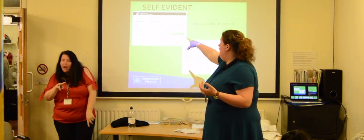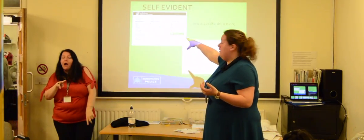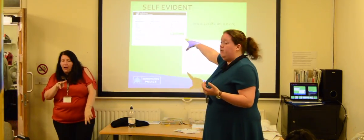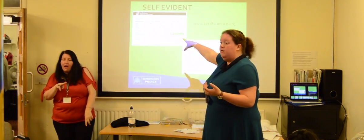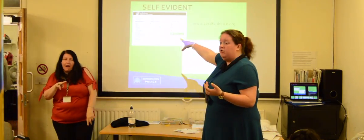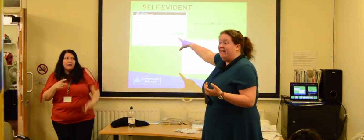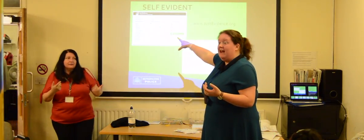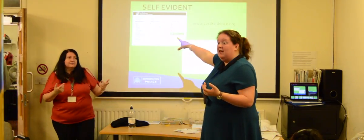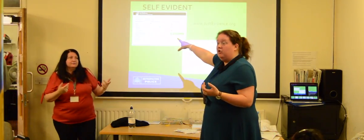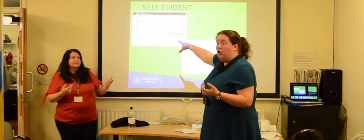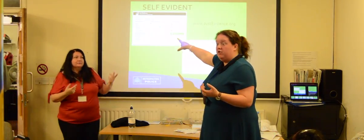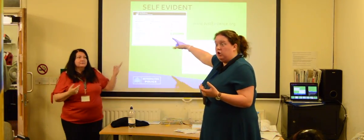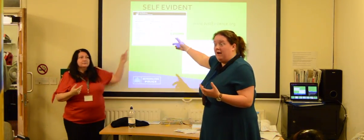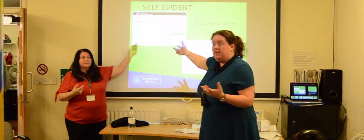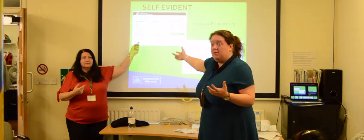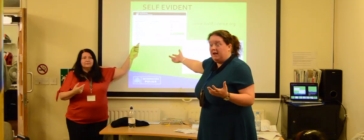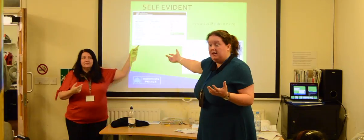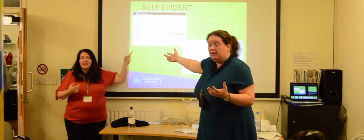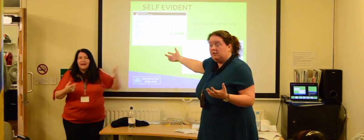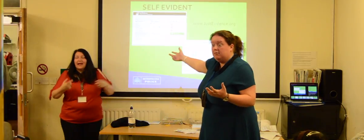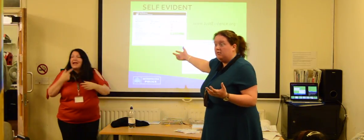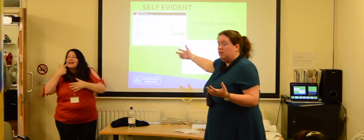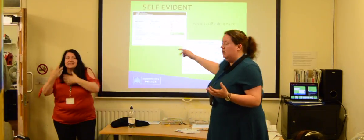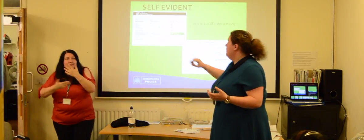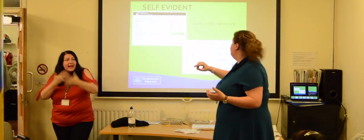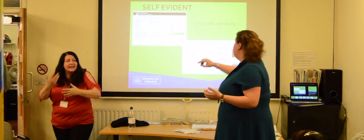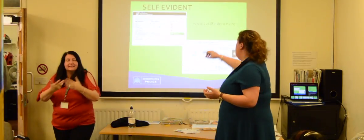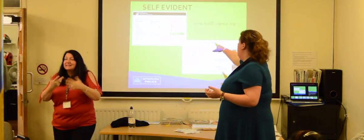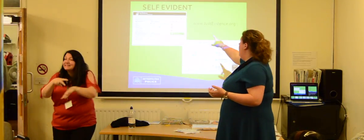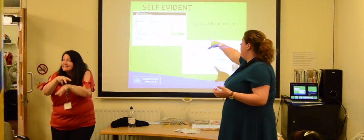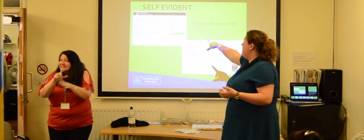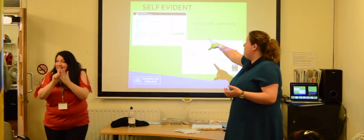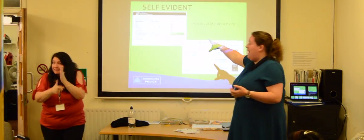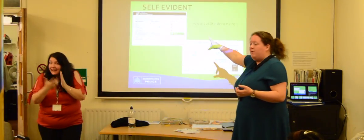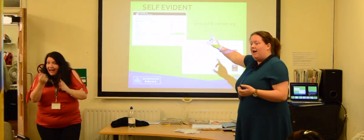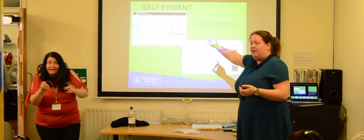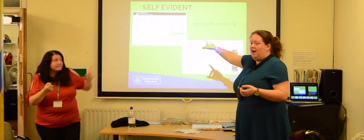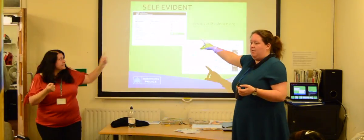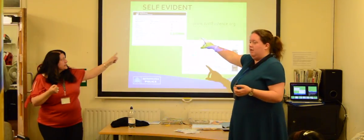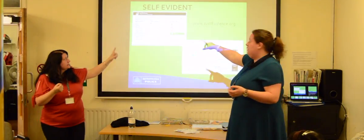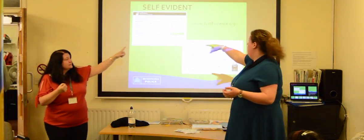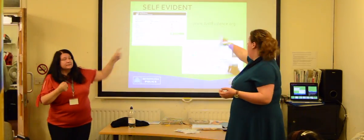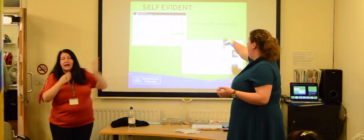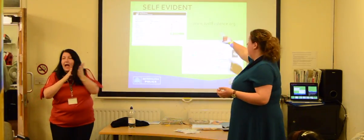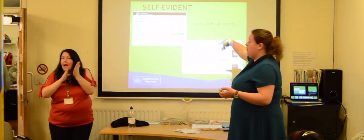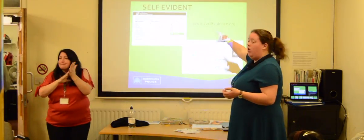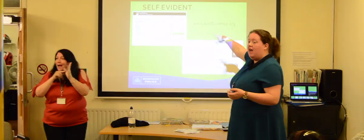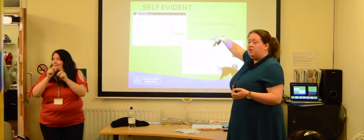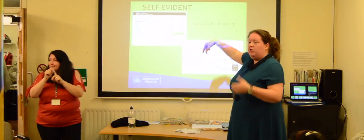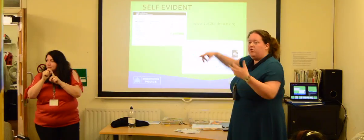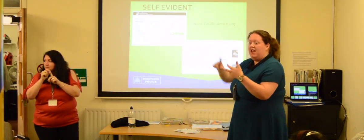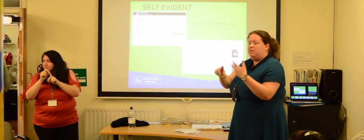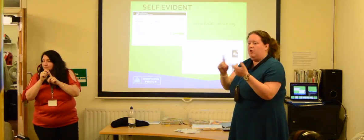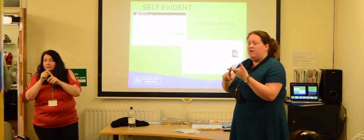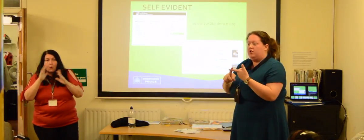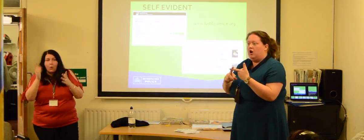It tells us if you've selected and told us that you have a disability. It gives us a map of where it's happened, and it gives us all the evidence,